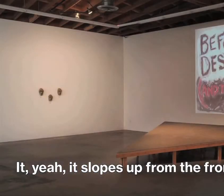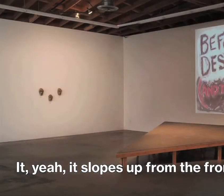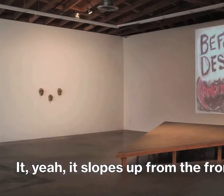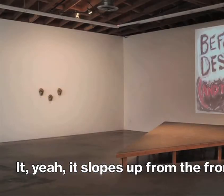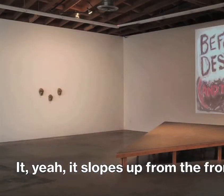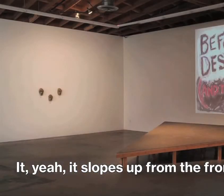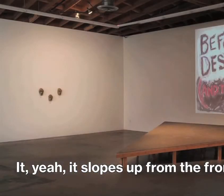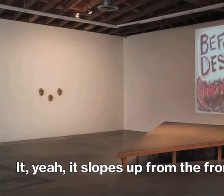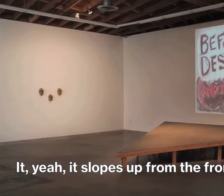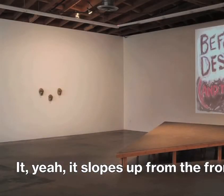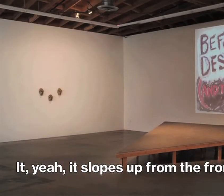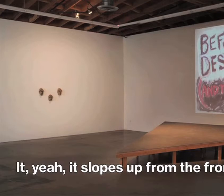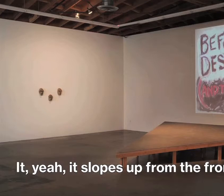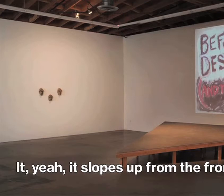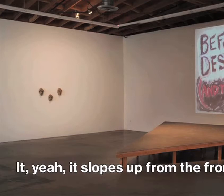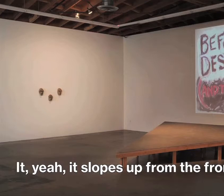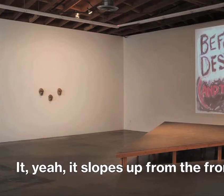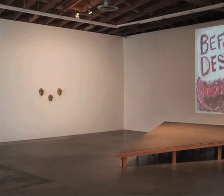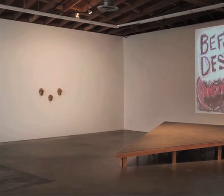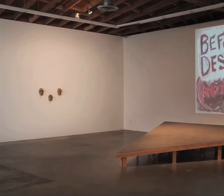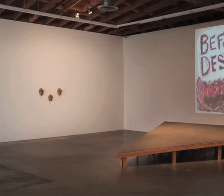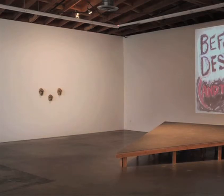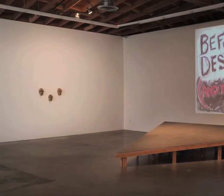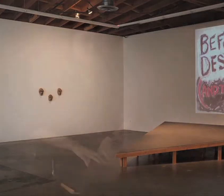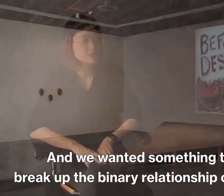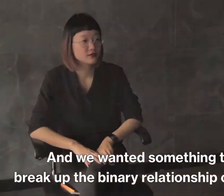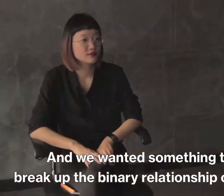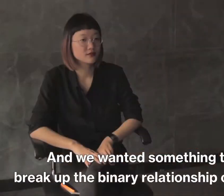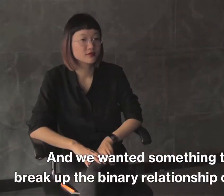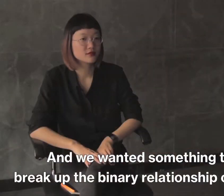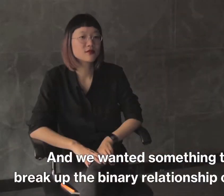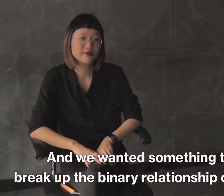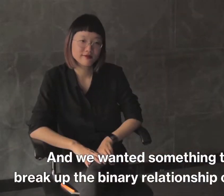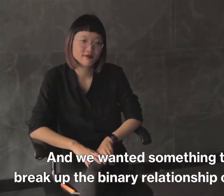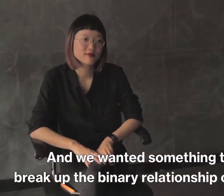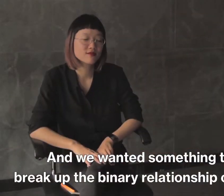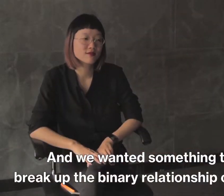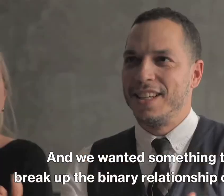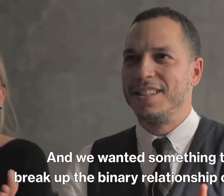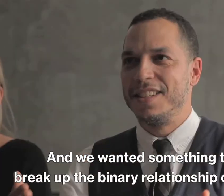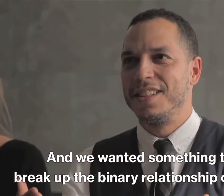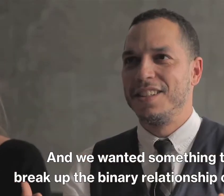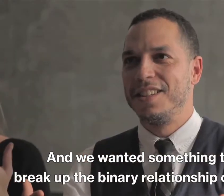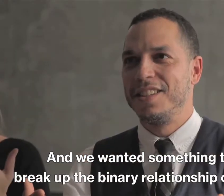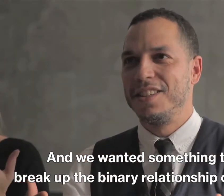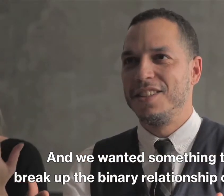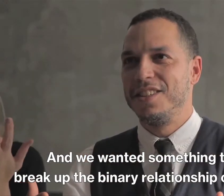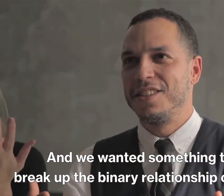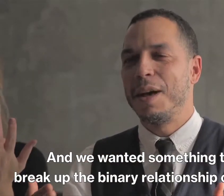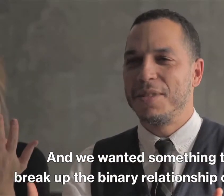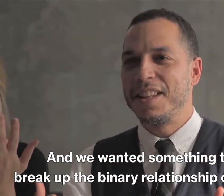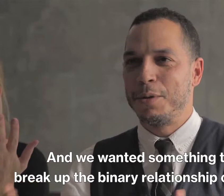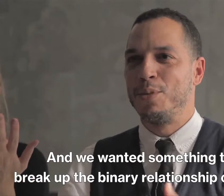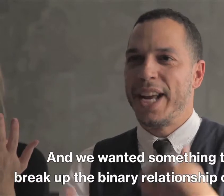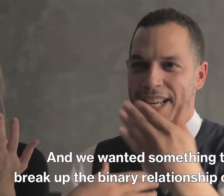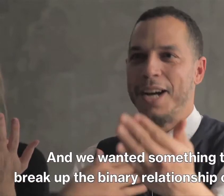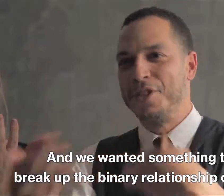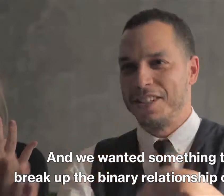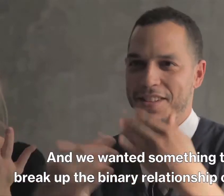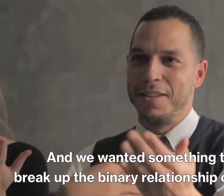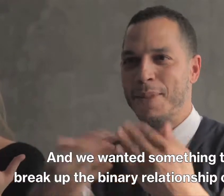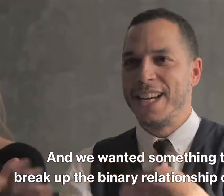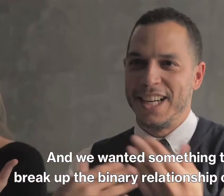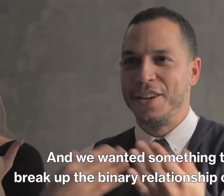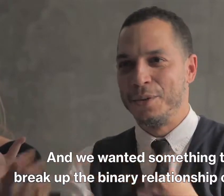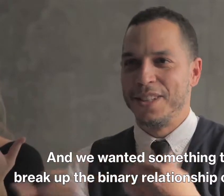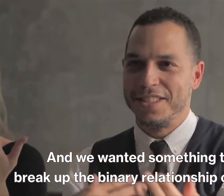It slopes up from the front to the back, and we wanted something that would break up